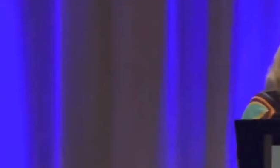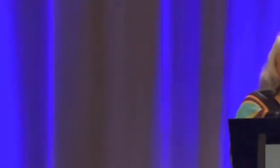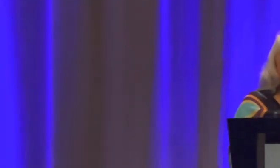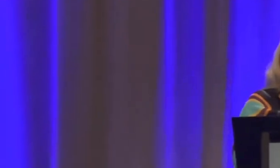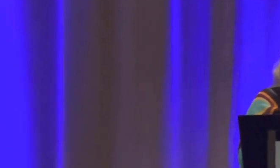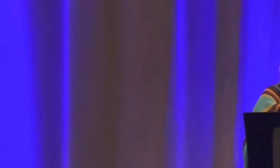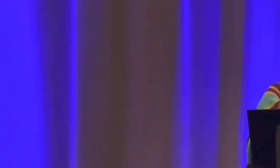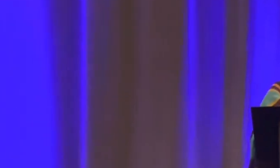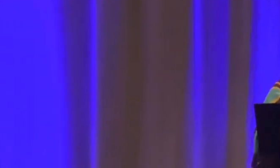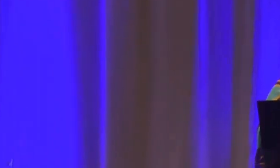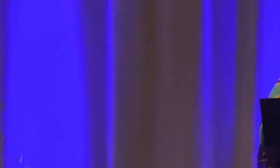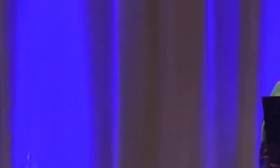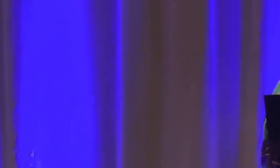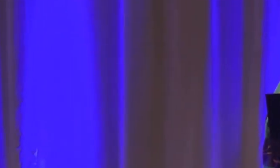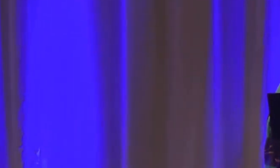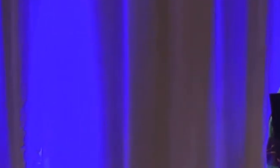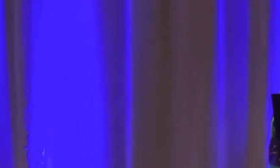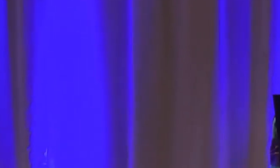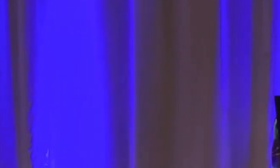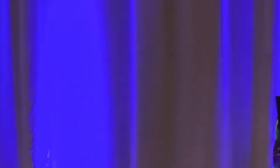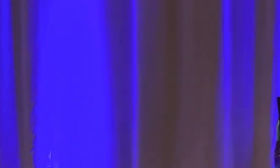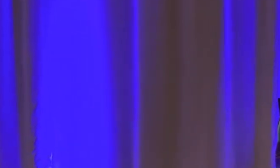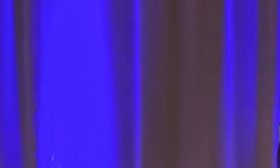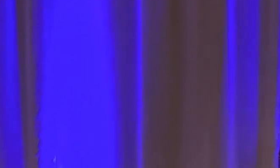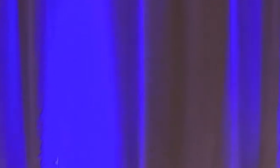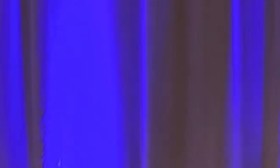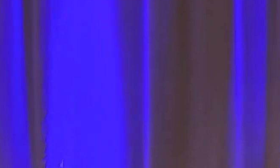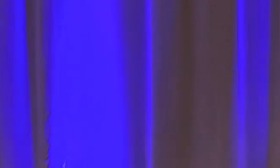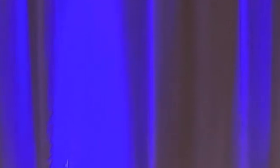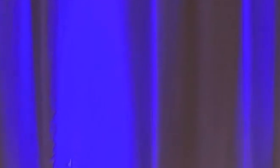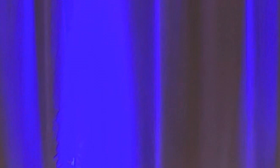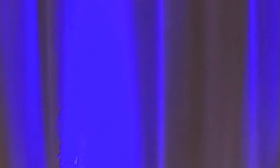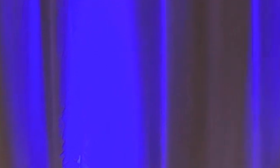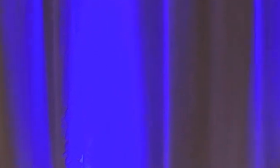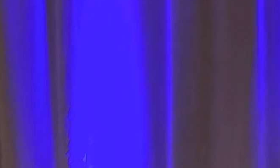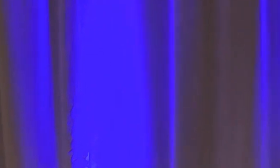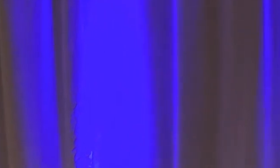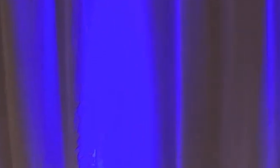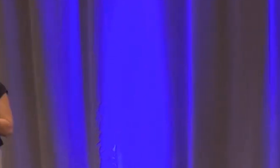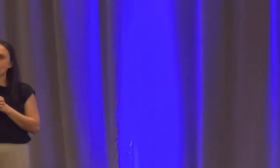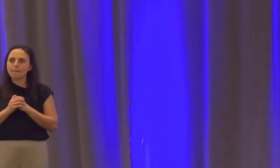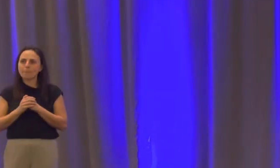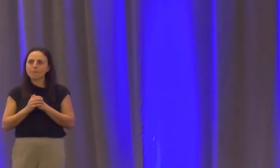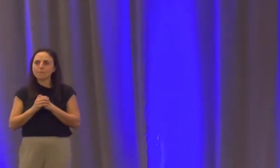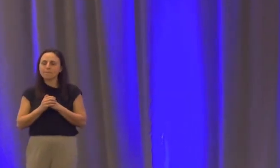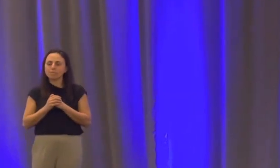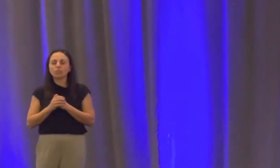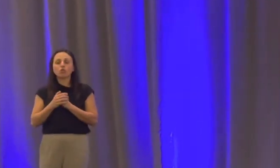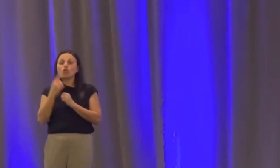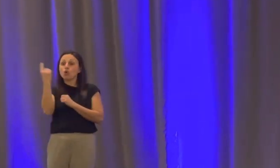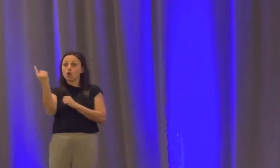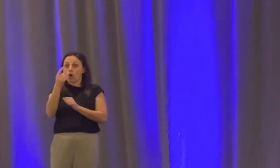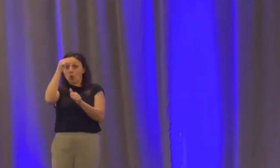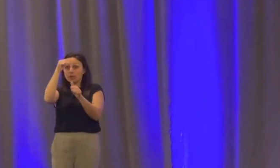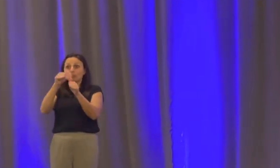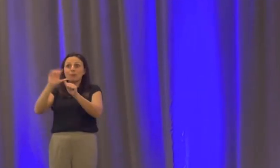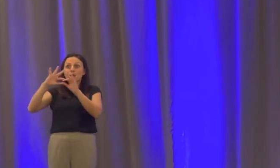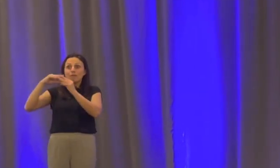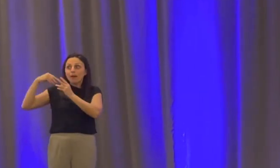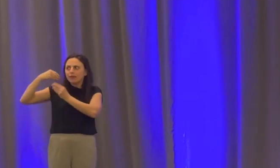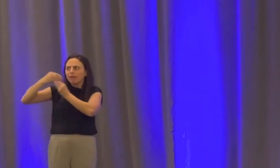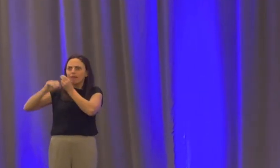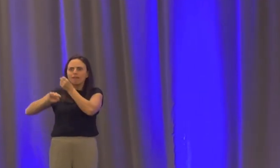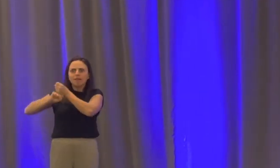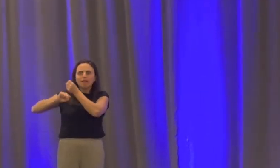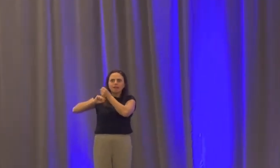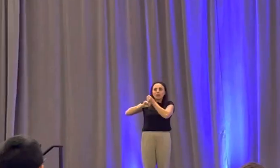we enjoy, we need to do that more often. And to always remember our ancestors are with